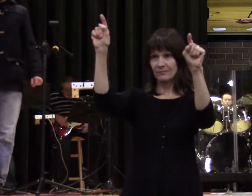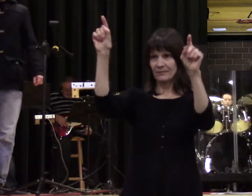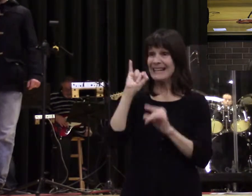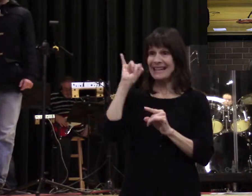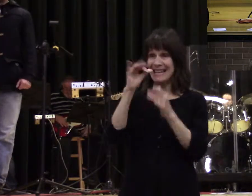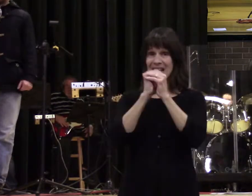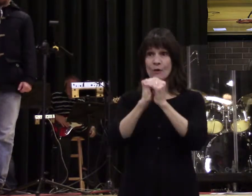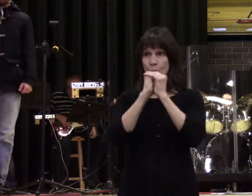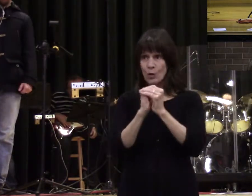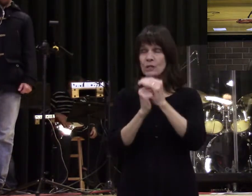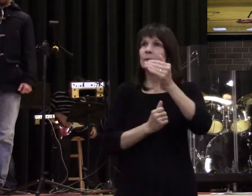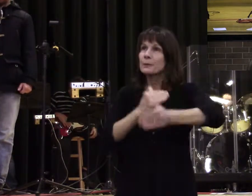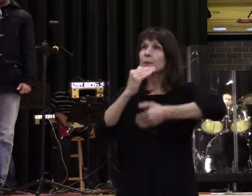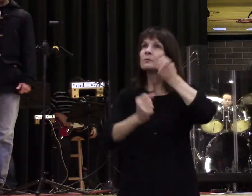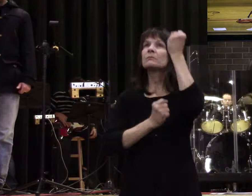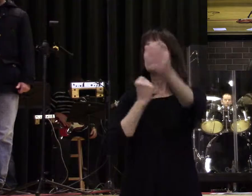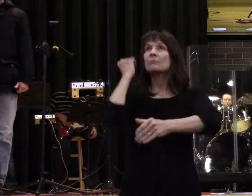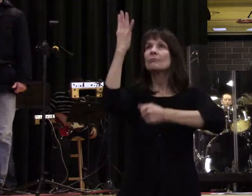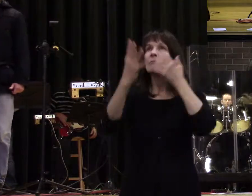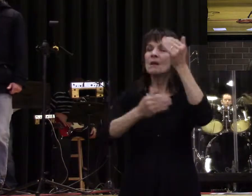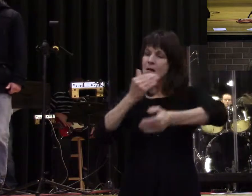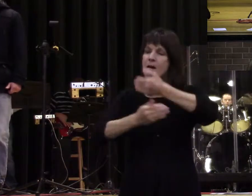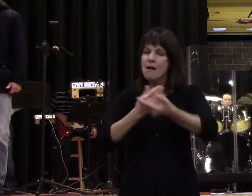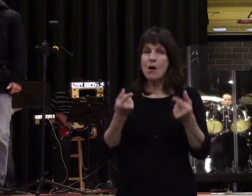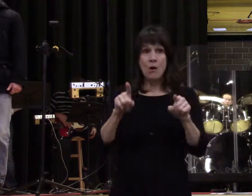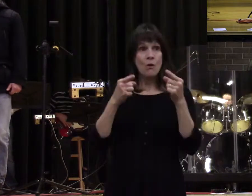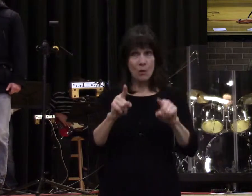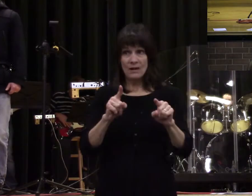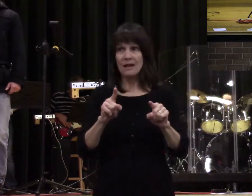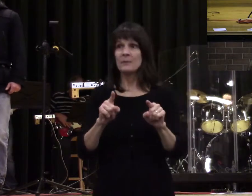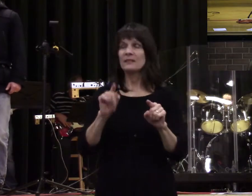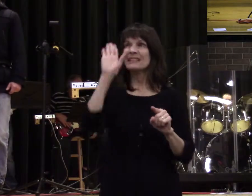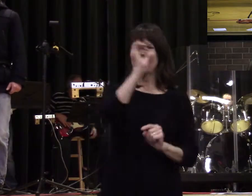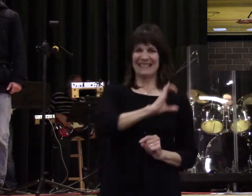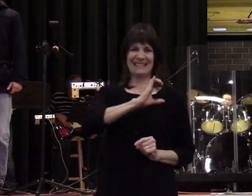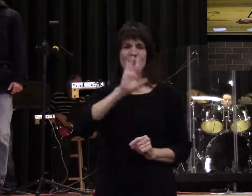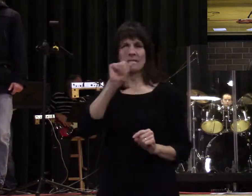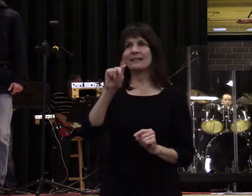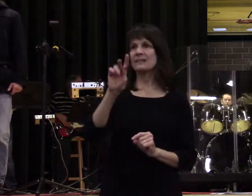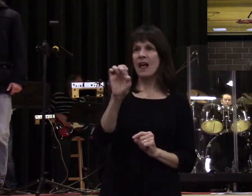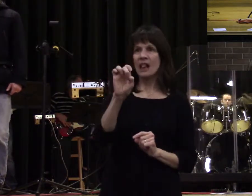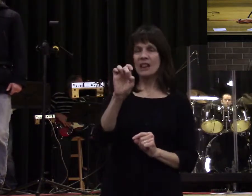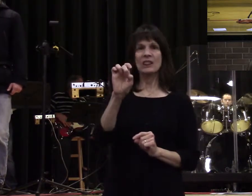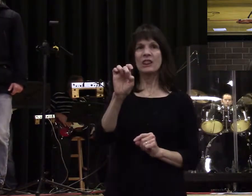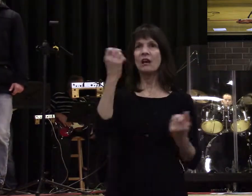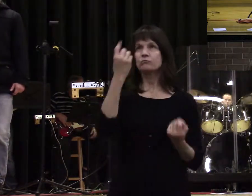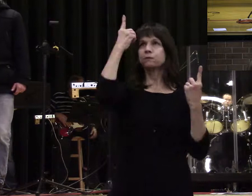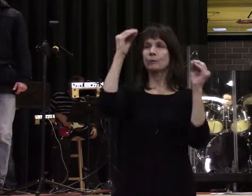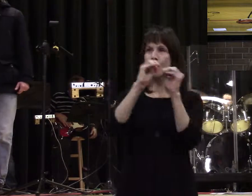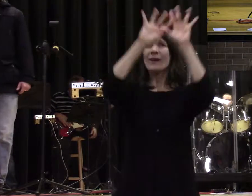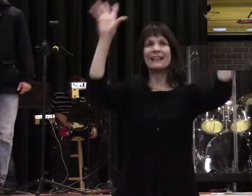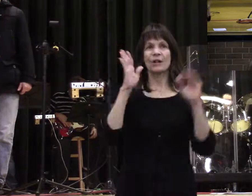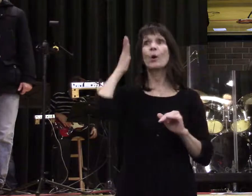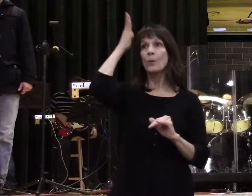I worship God. Amen. I'd like to close with two scriptures. In Psalm